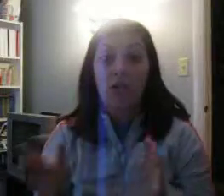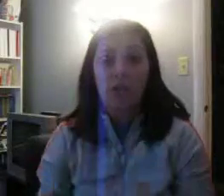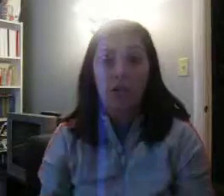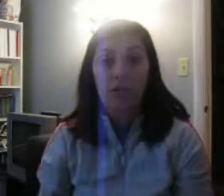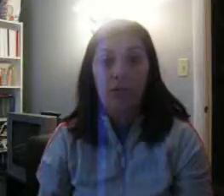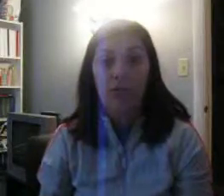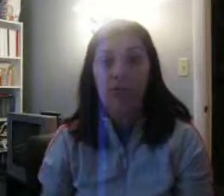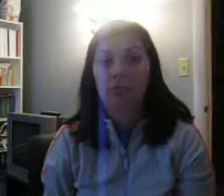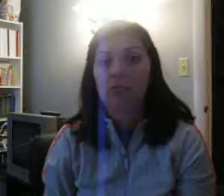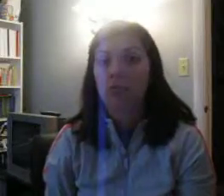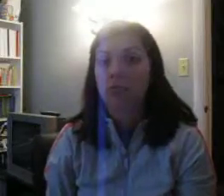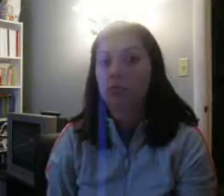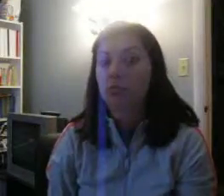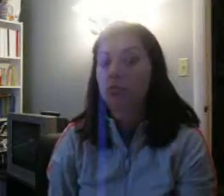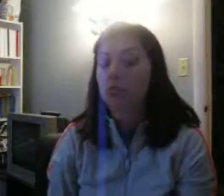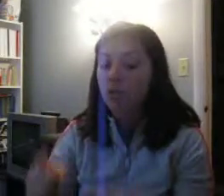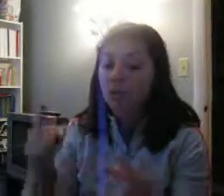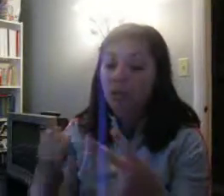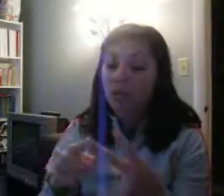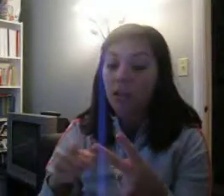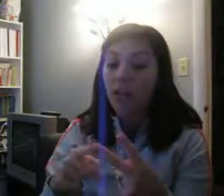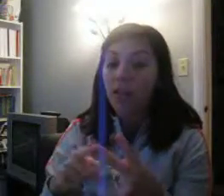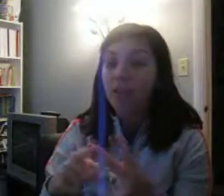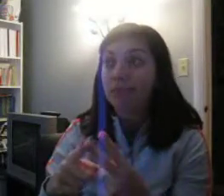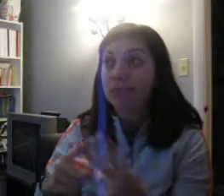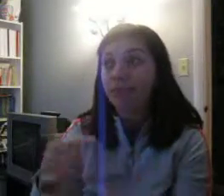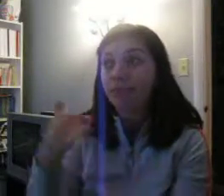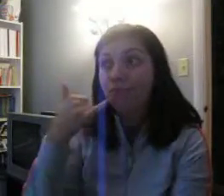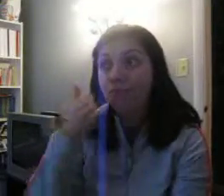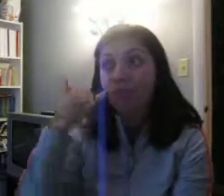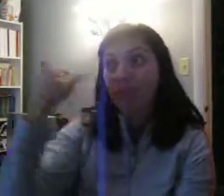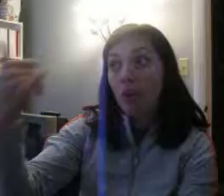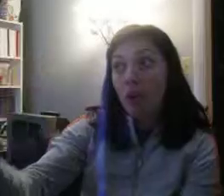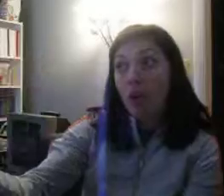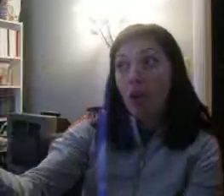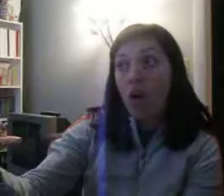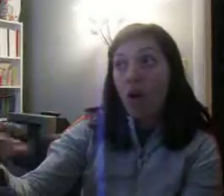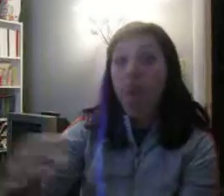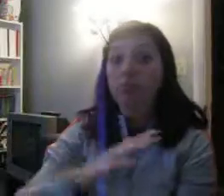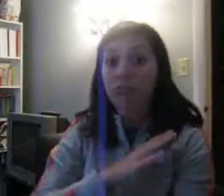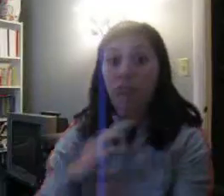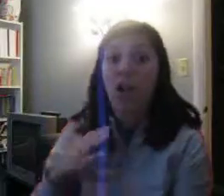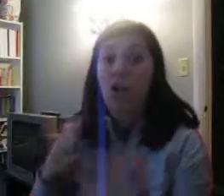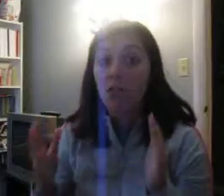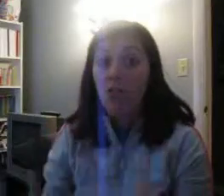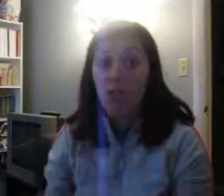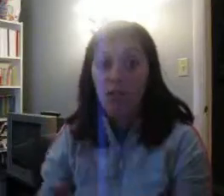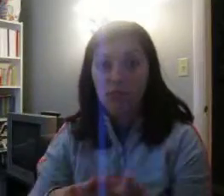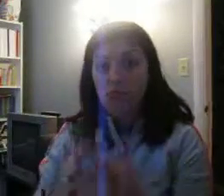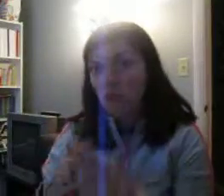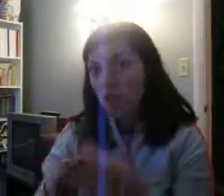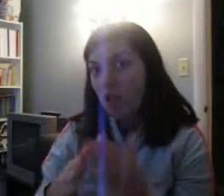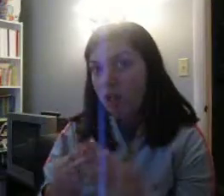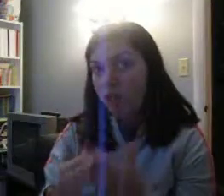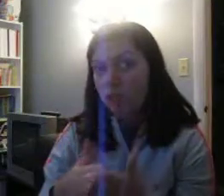let them know what I think. And regardless of whether they agree with my idea or not, they have to type it